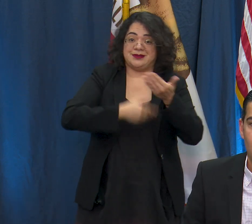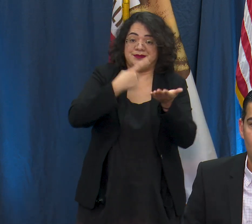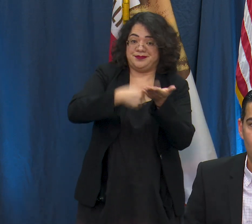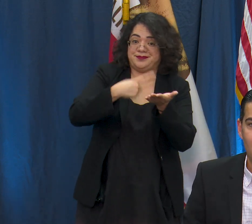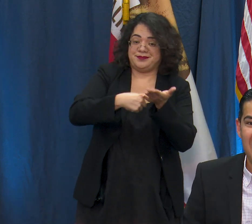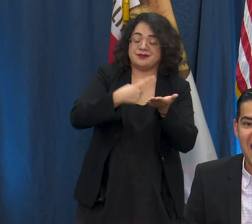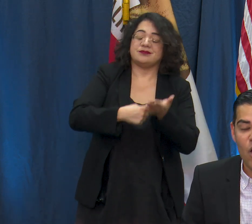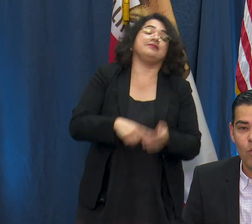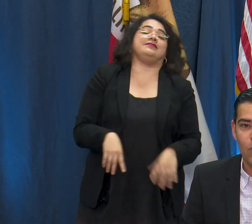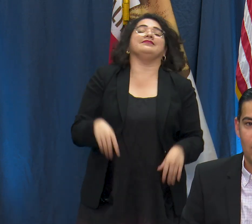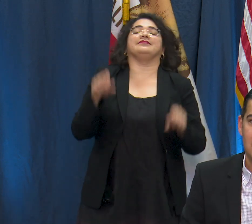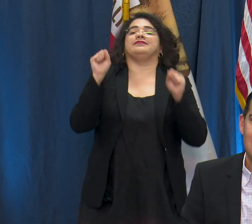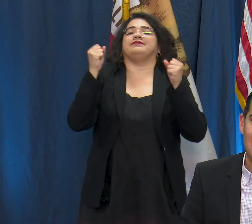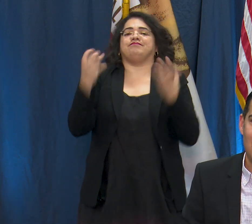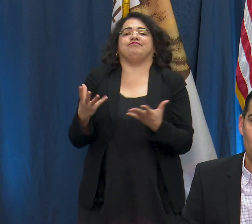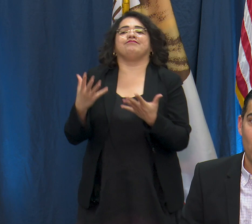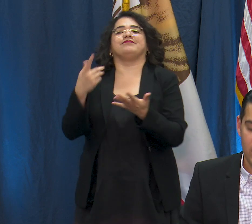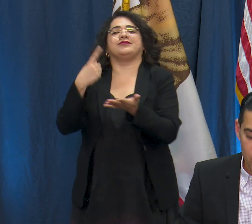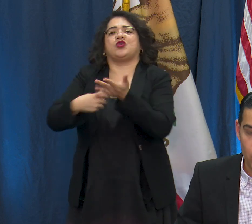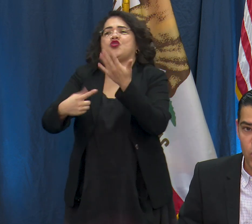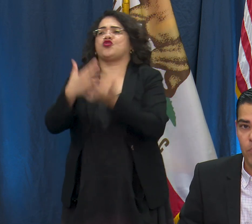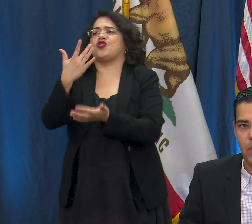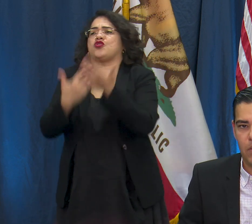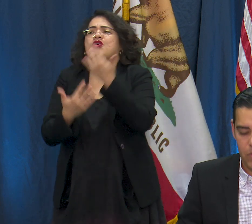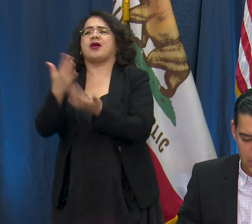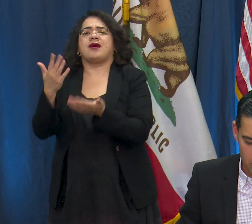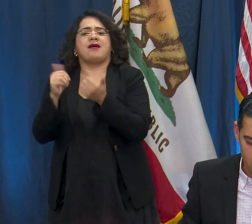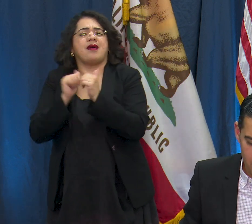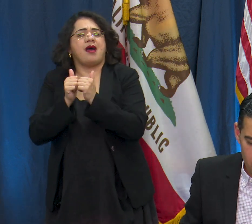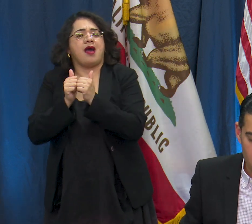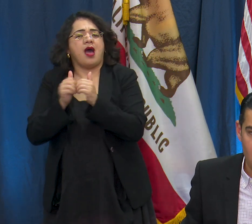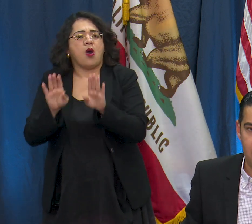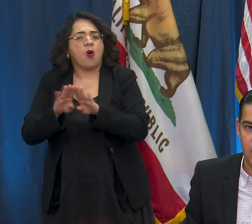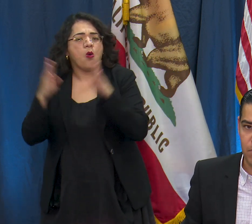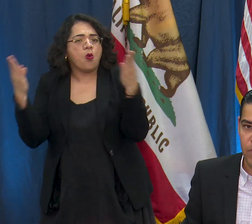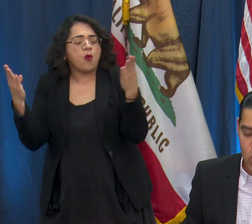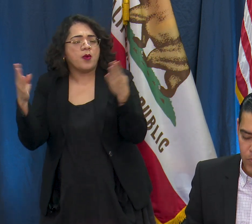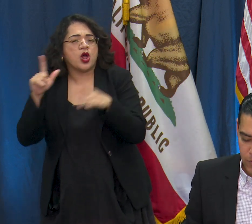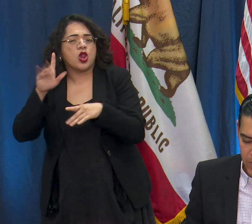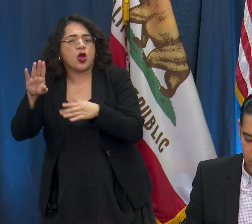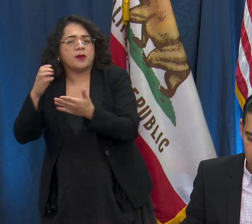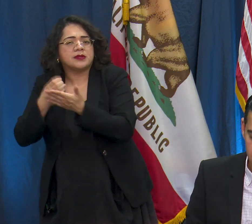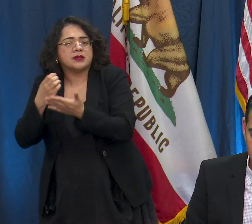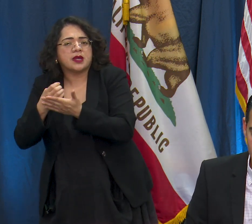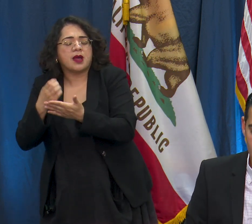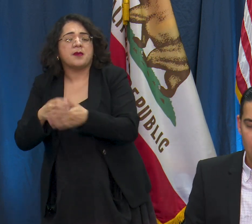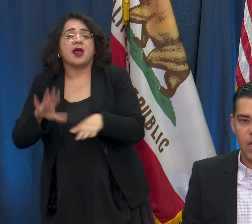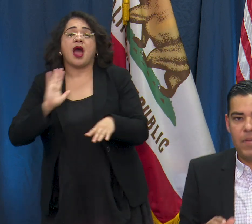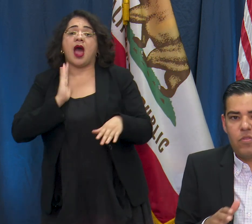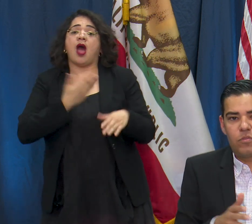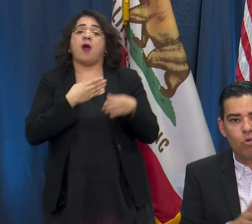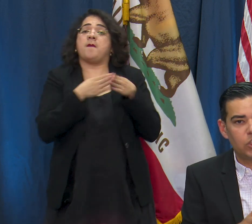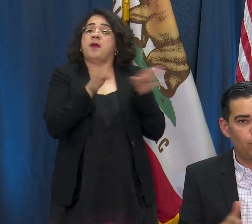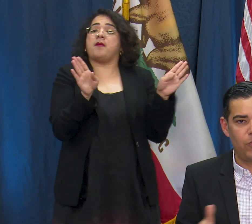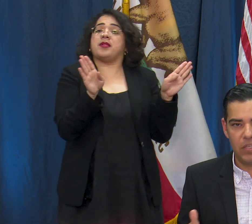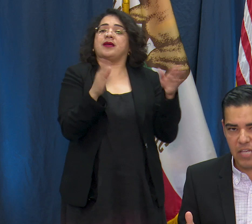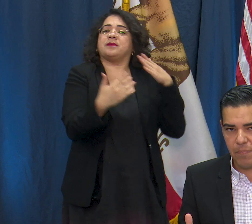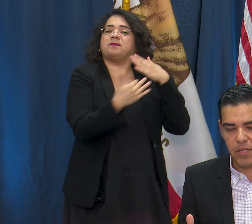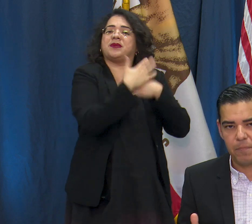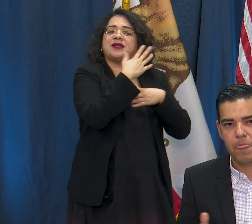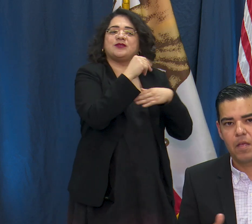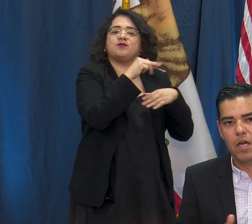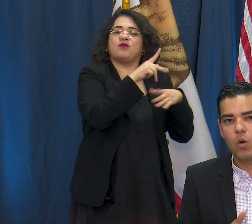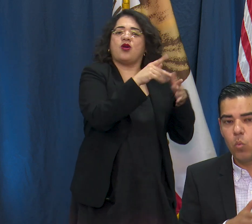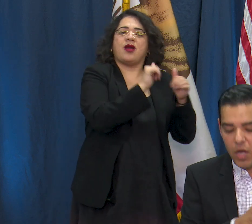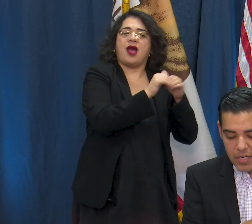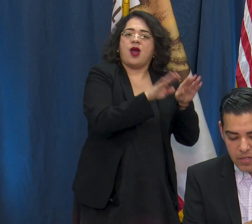about how and when to reopen the Long Beach economy and some of our open spaces. And there's multiple things